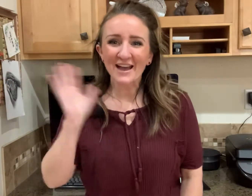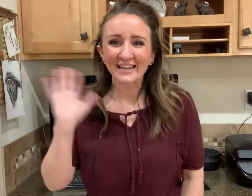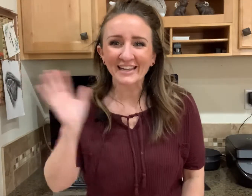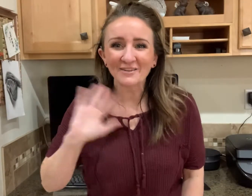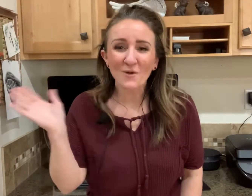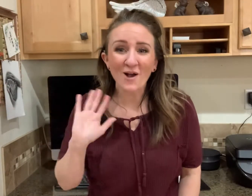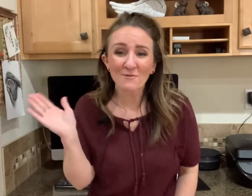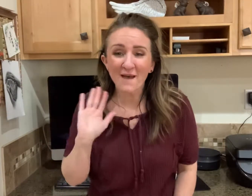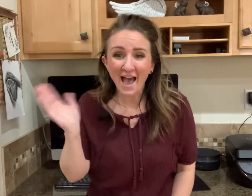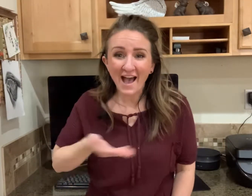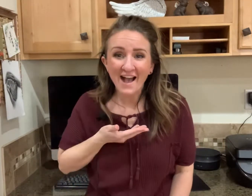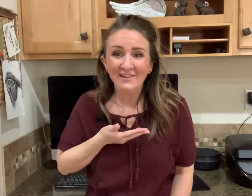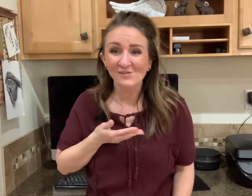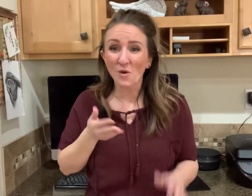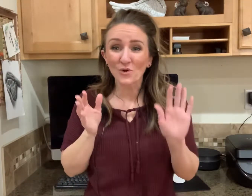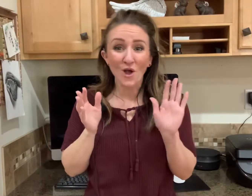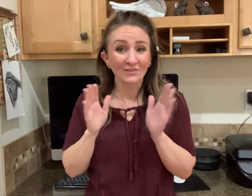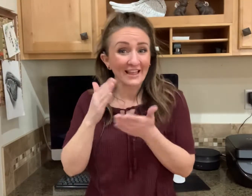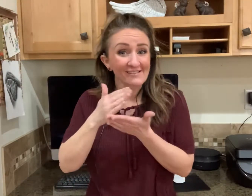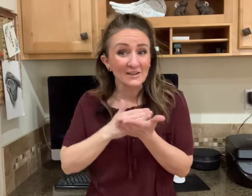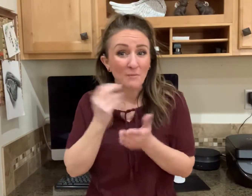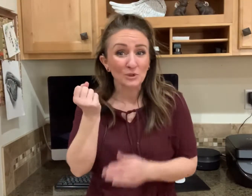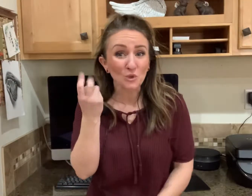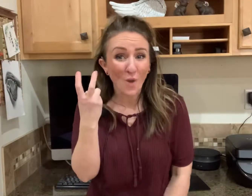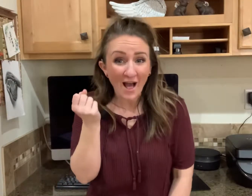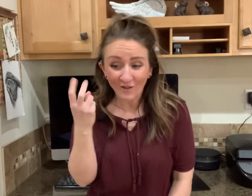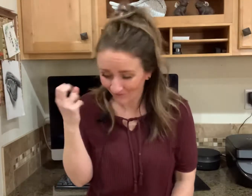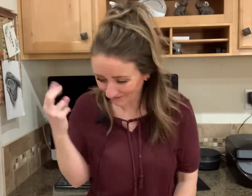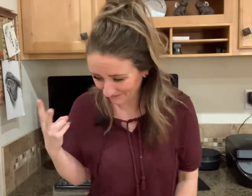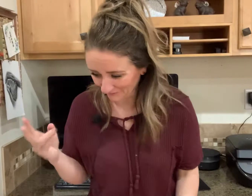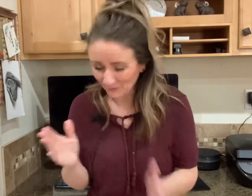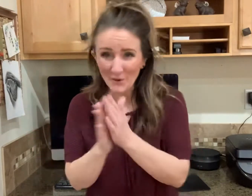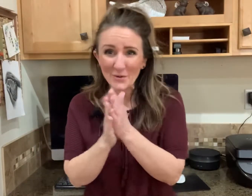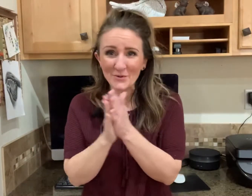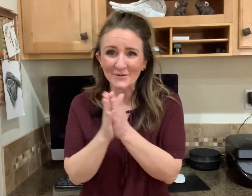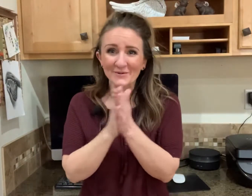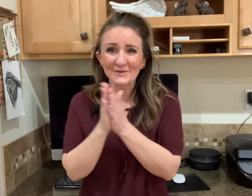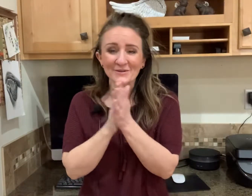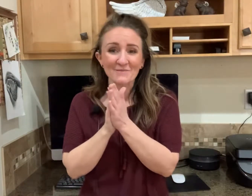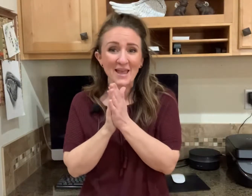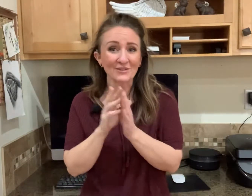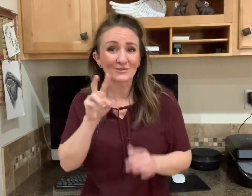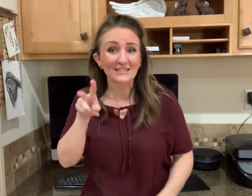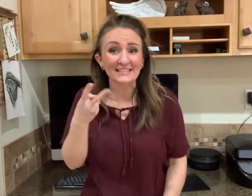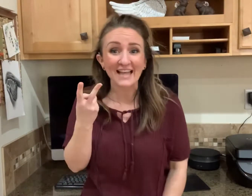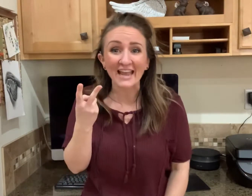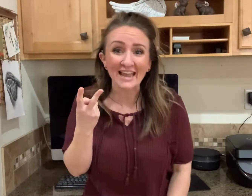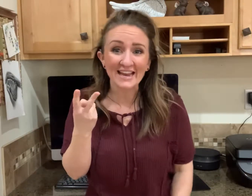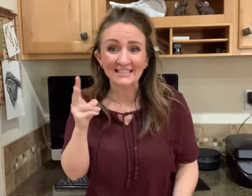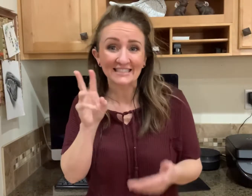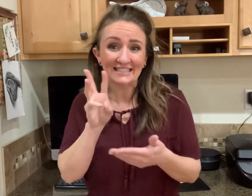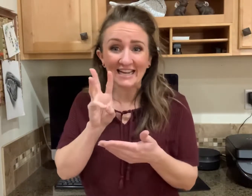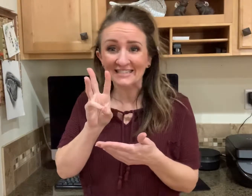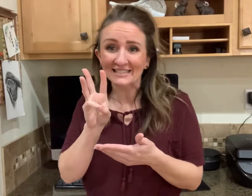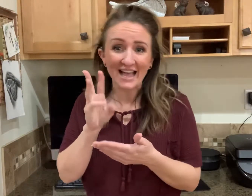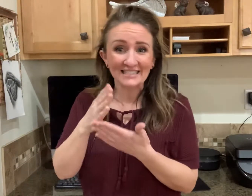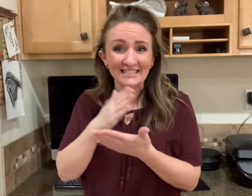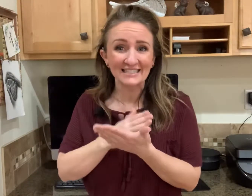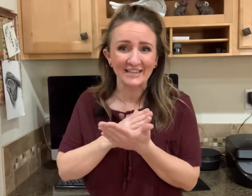everybody, welcome back. So we're on lesson number 12. Woo! You made it through the second 6th lesson